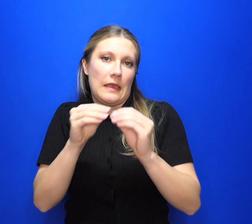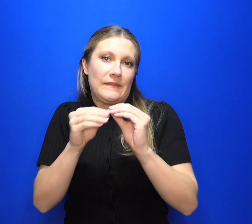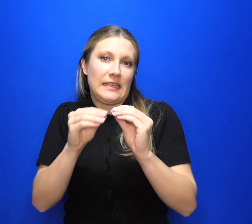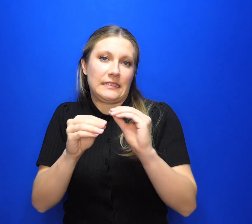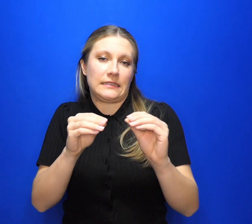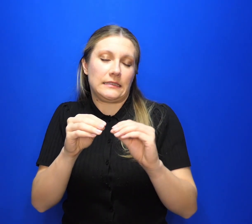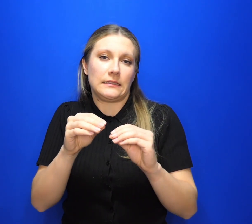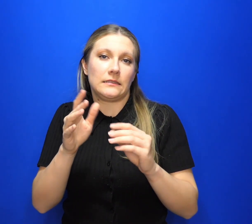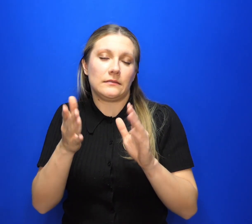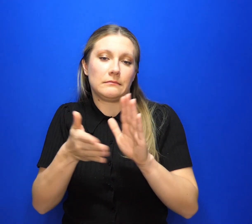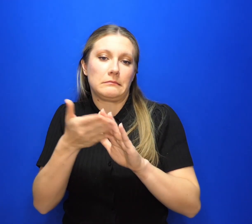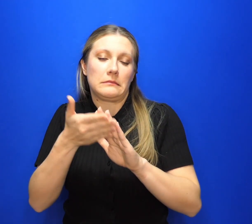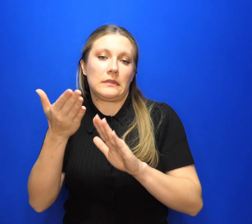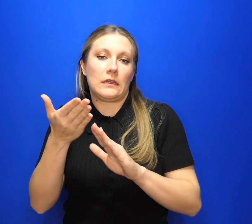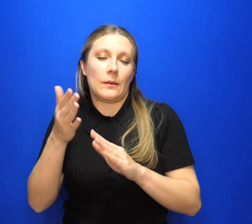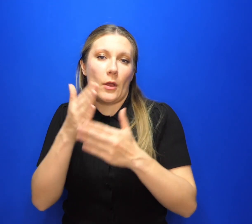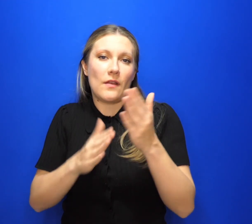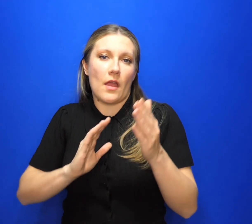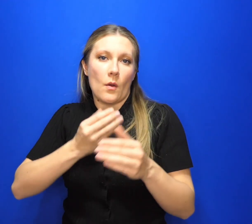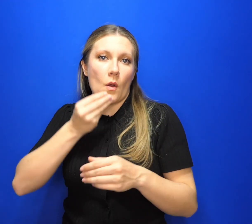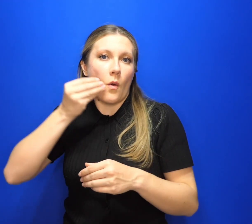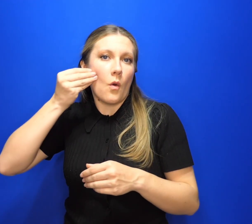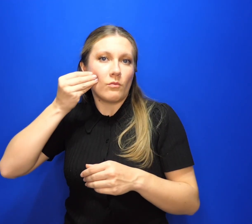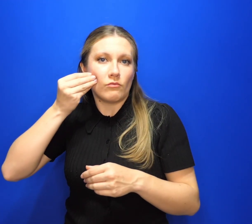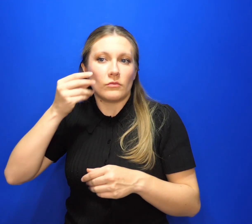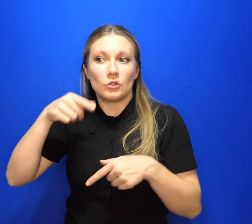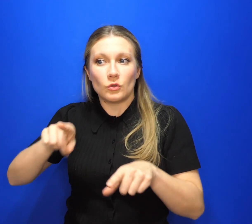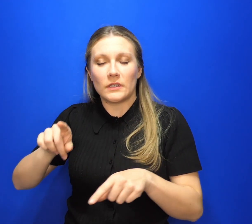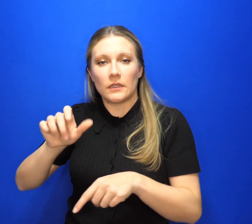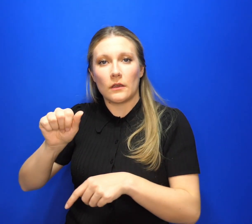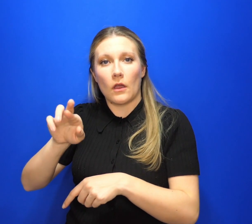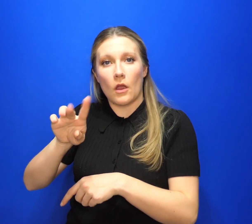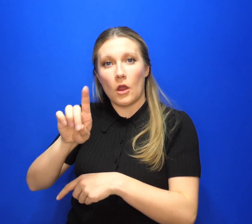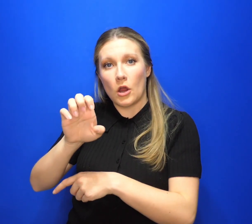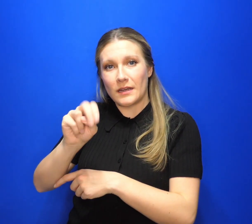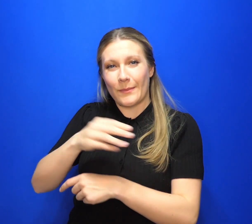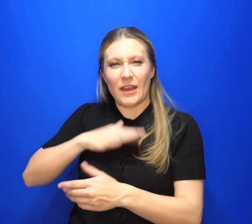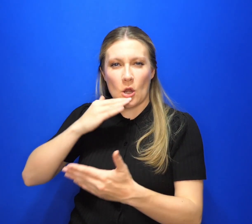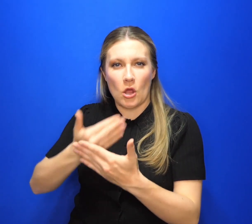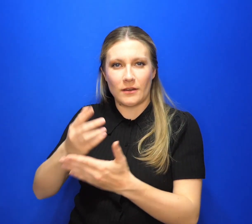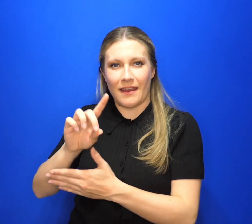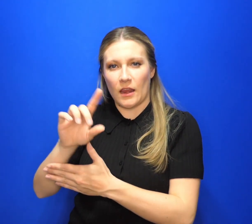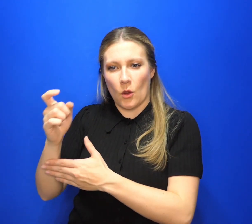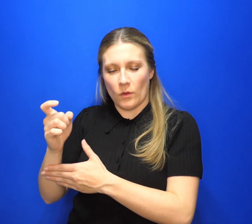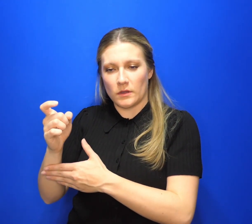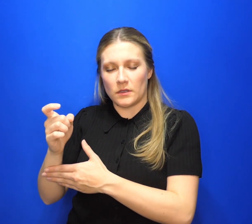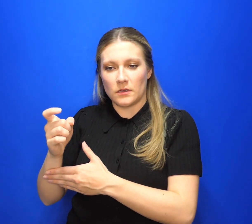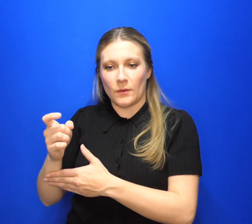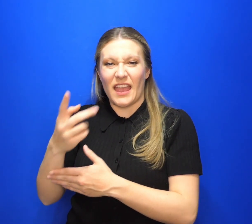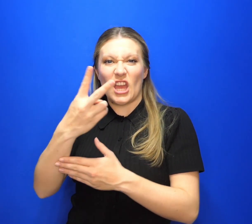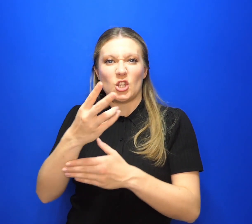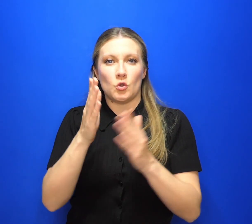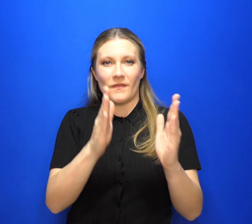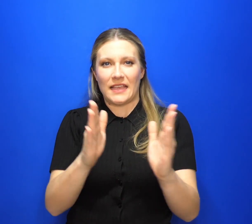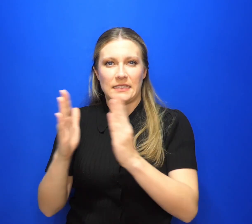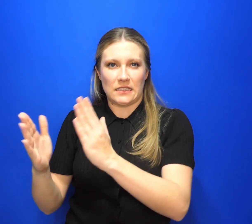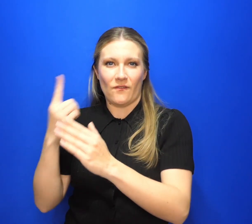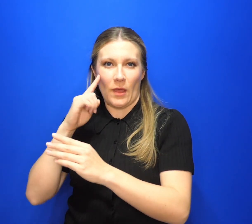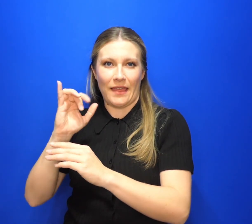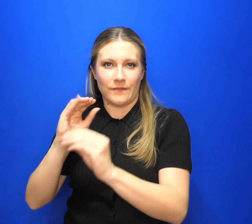broken into 2 phases. For 5 years, while I learned about diabetes, my children had to jump out the front door because